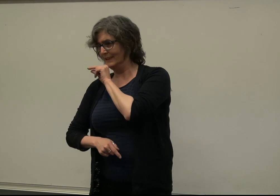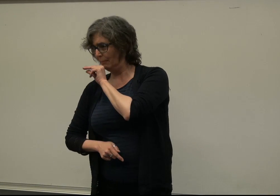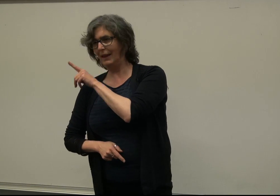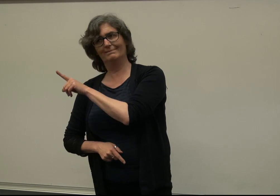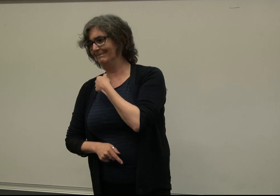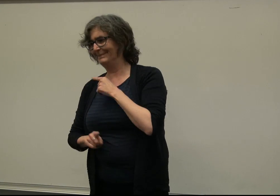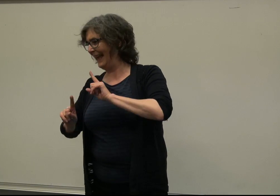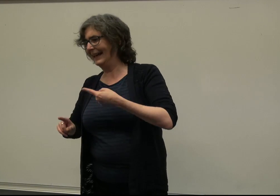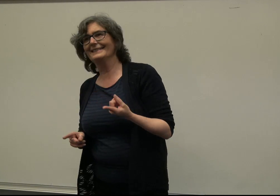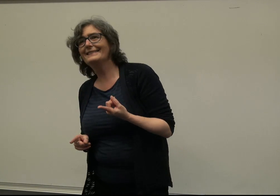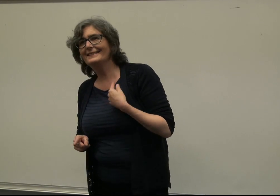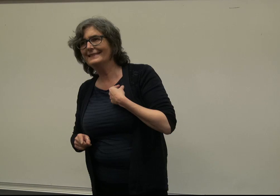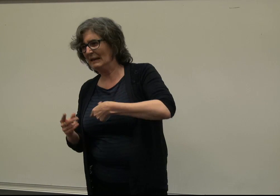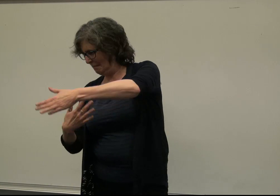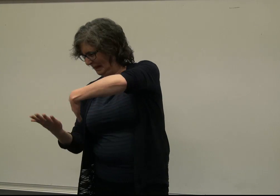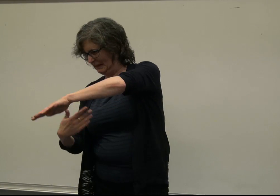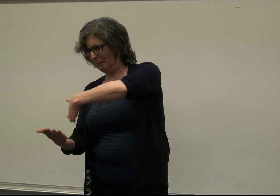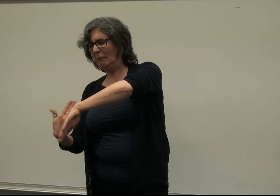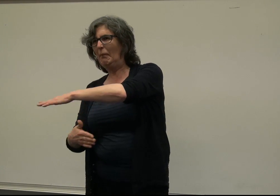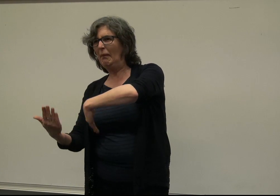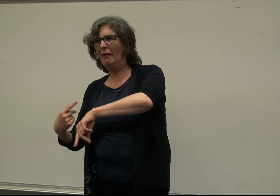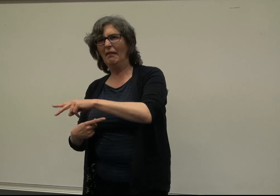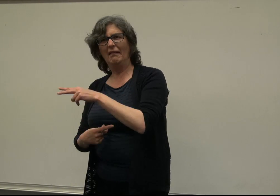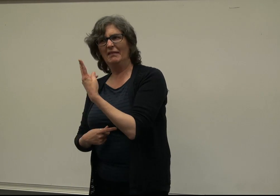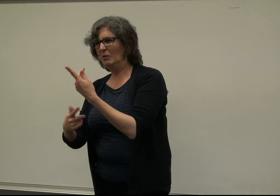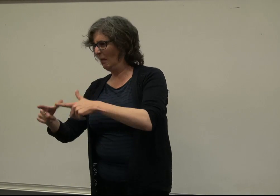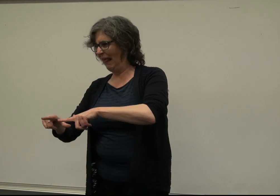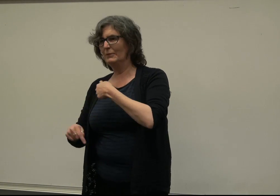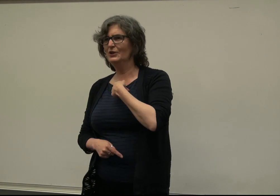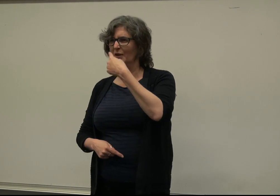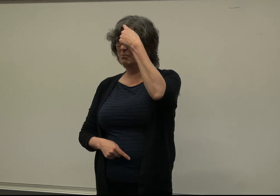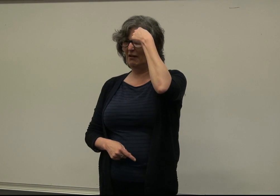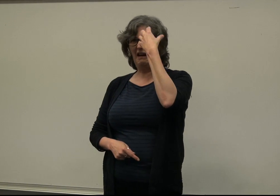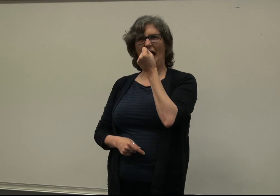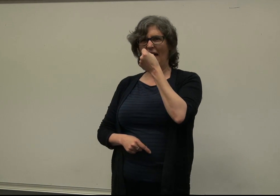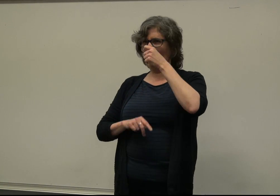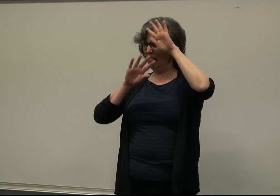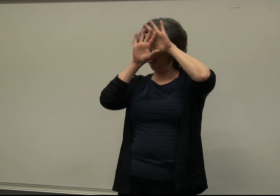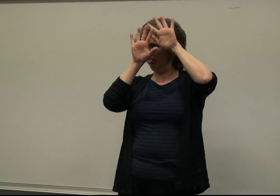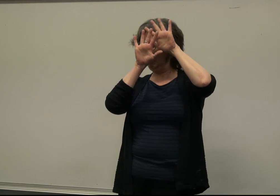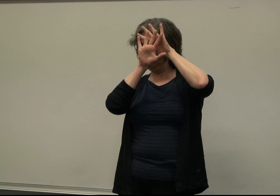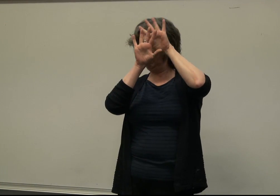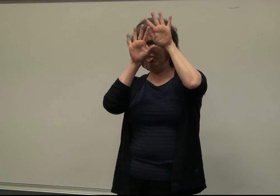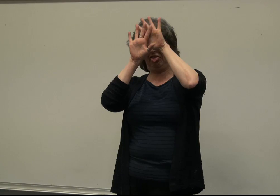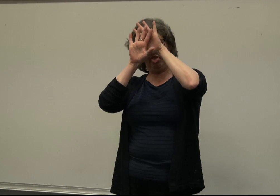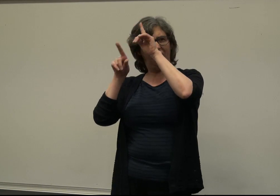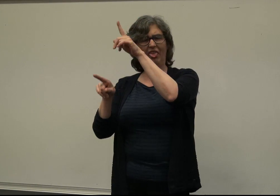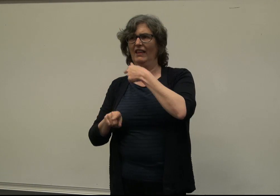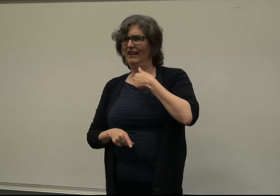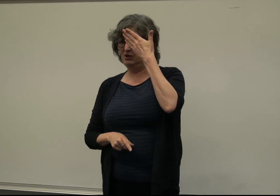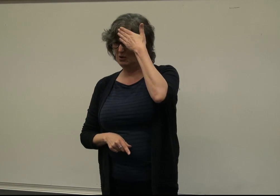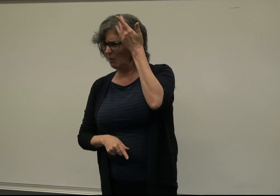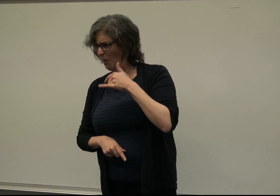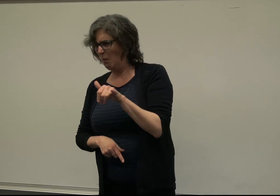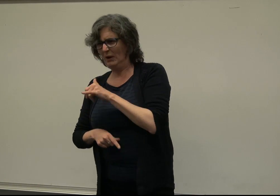They have like an undifferentiated blob in their brain, and they don't know which language they